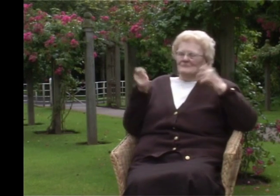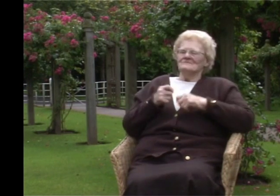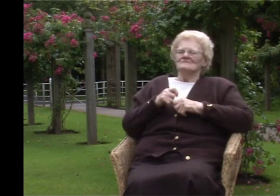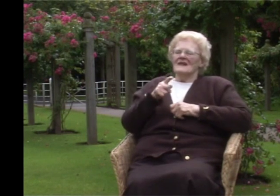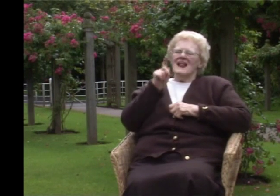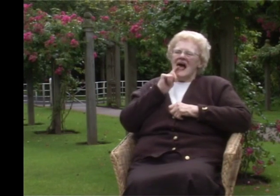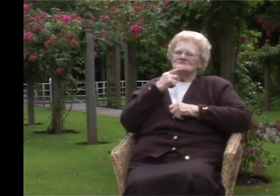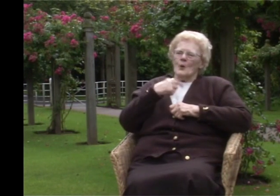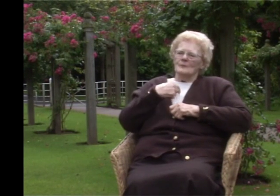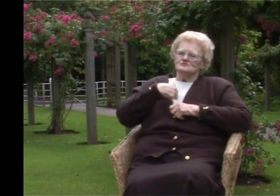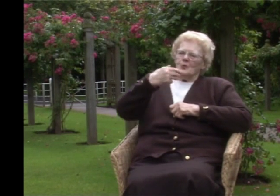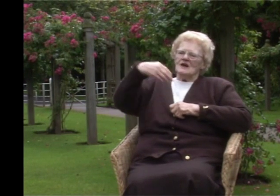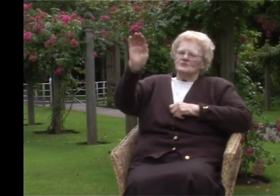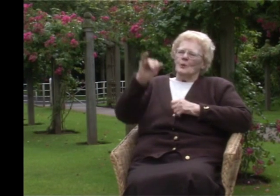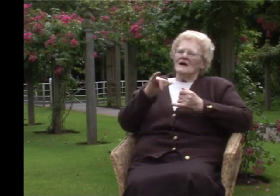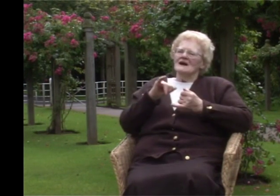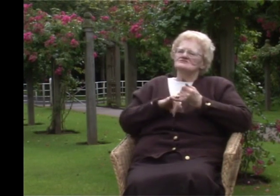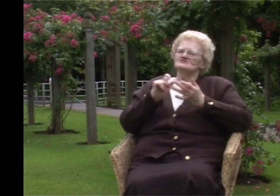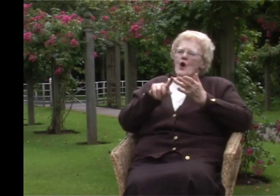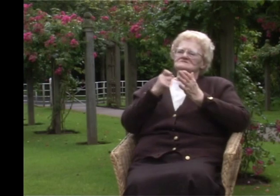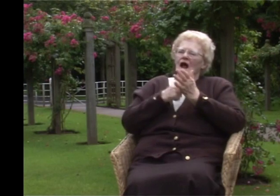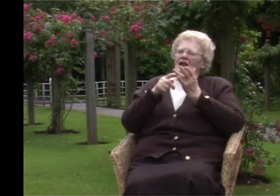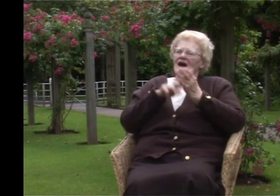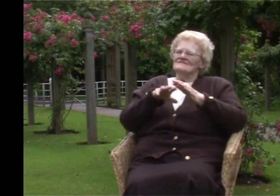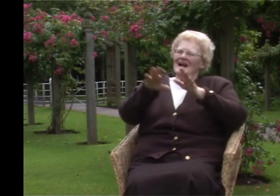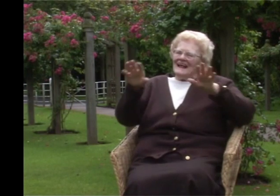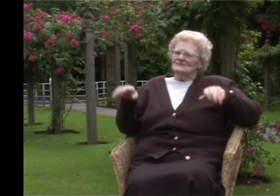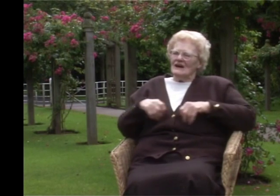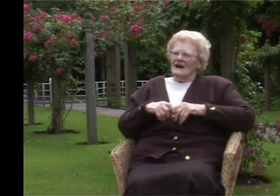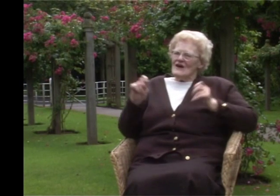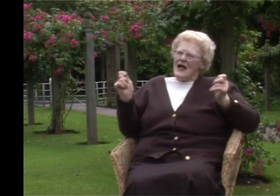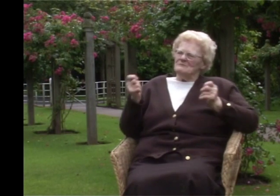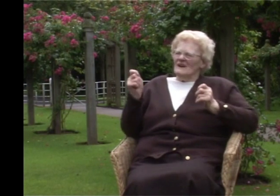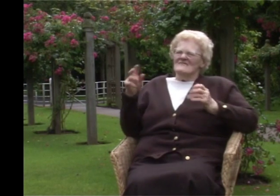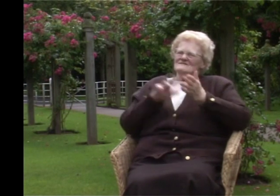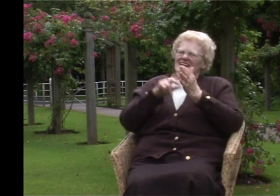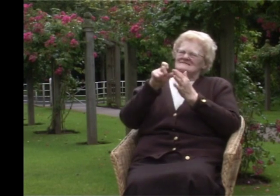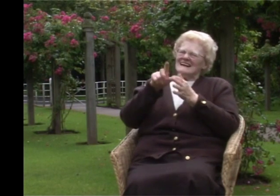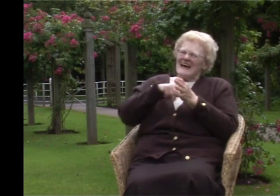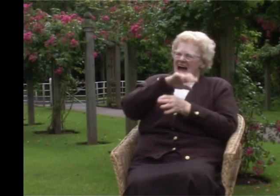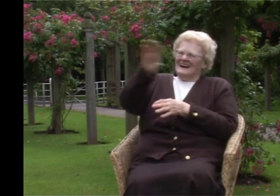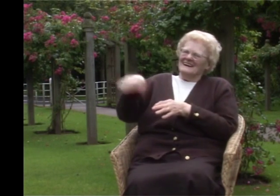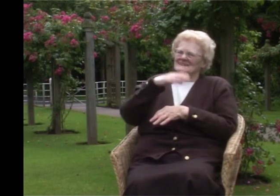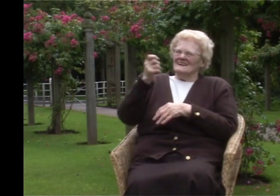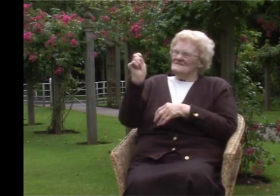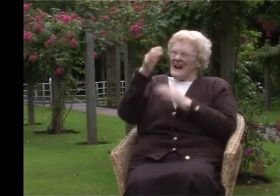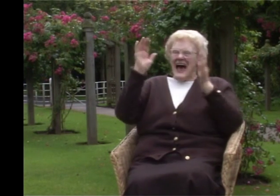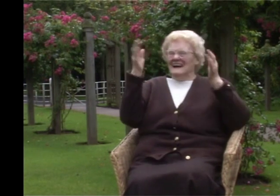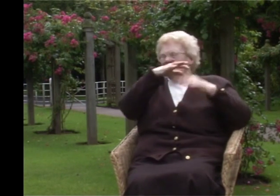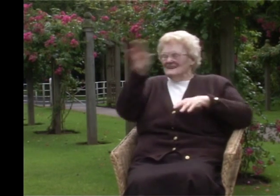A lady told us we were to go to a nearby village to see the celebrations. There were flags everywhere. I truly enjoyed